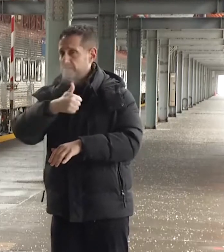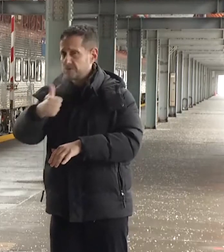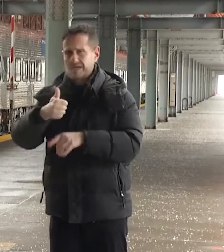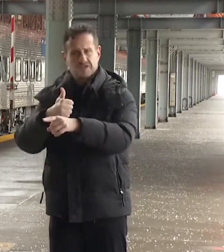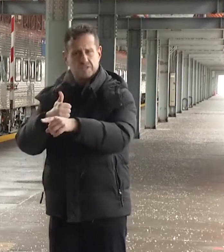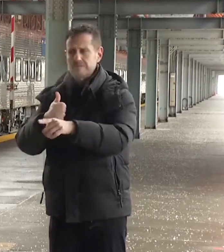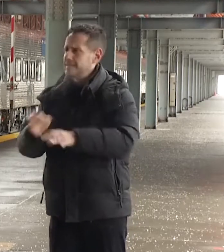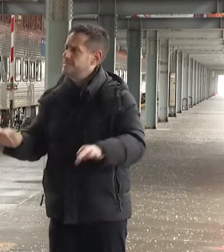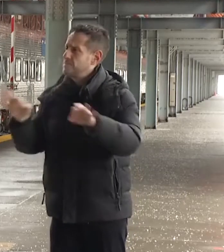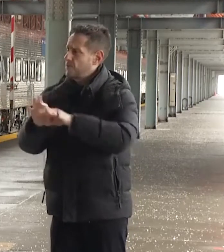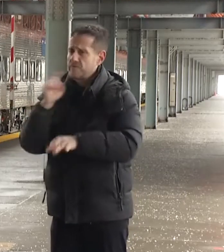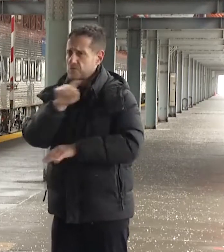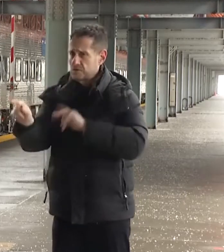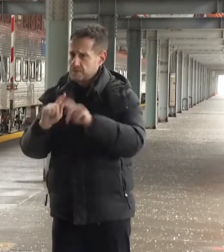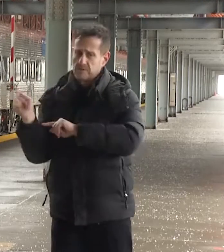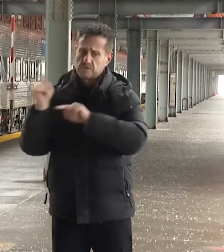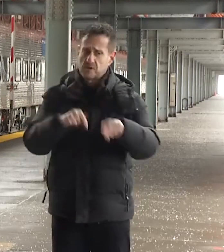lifeline.